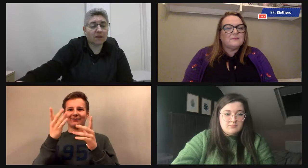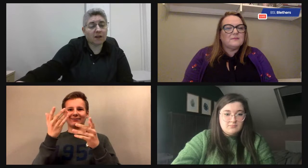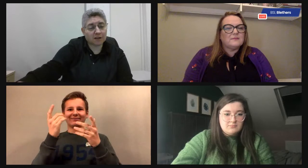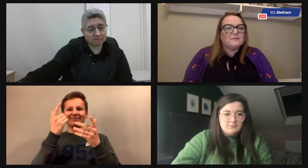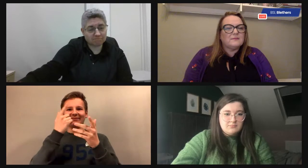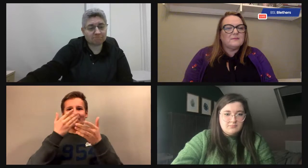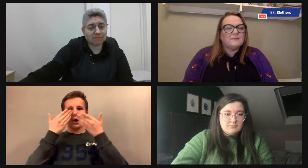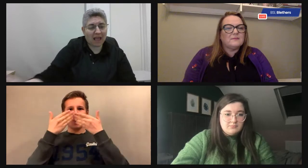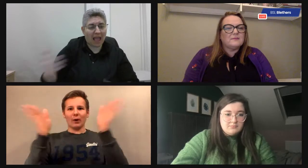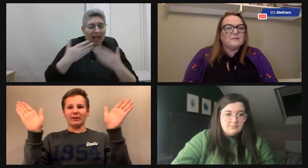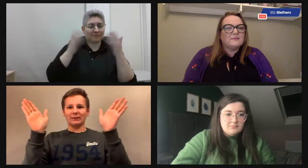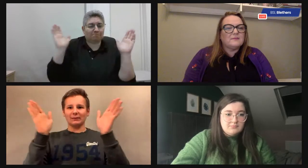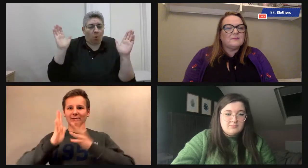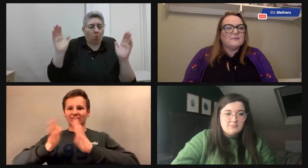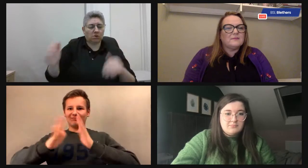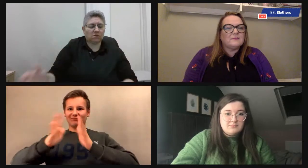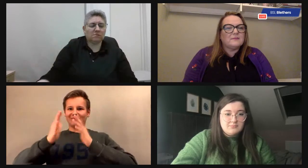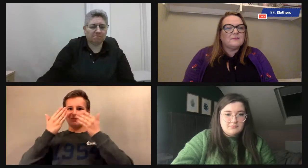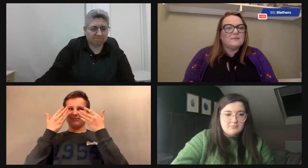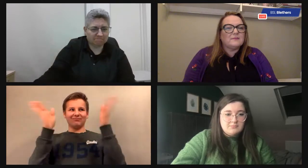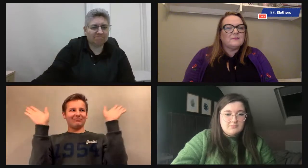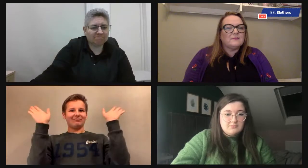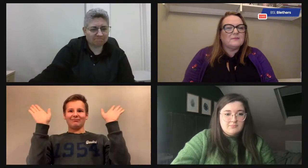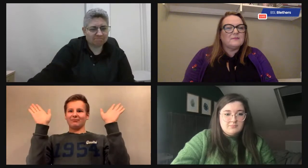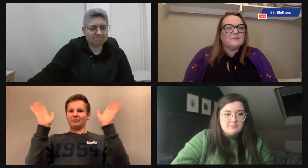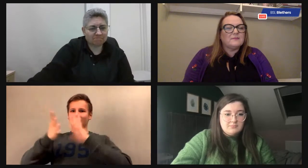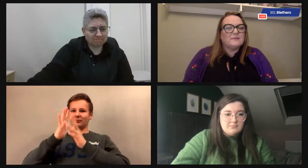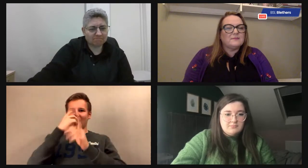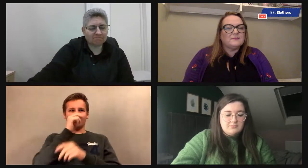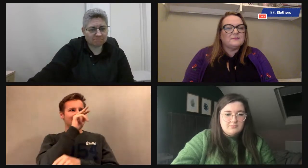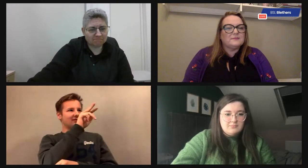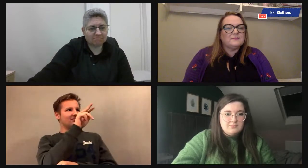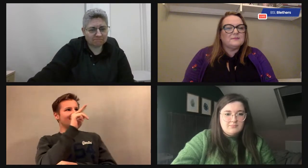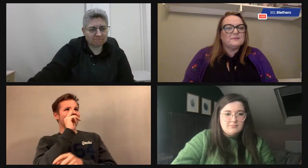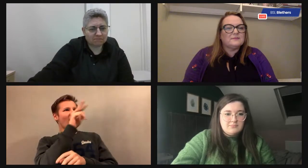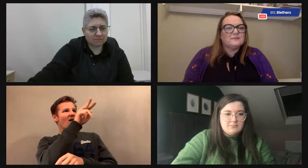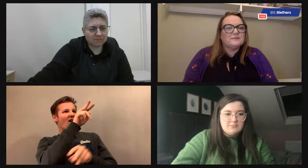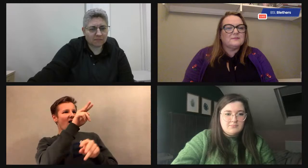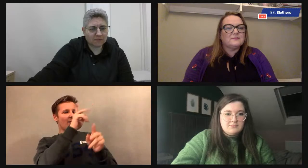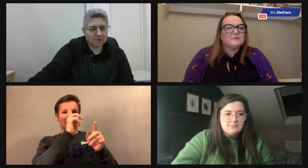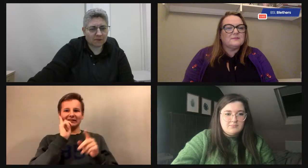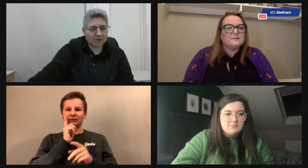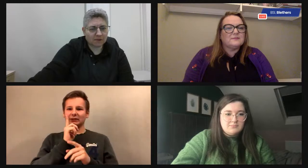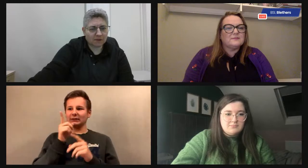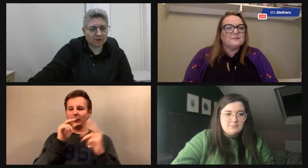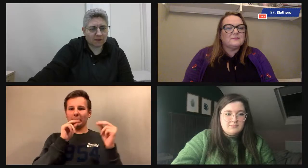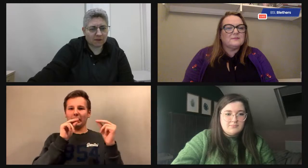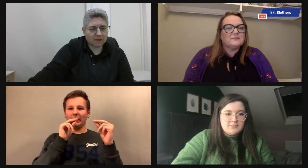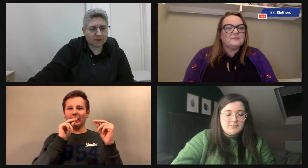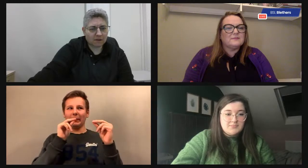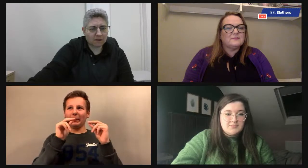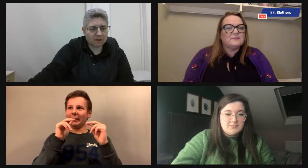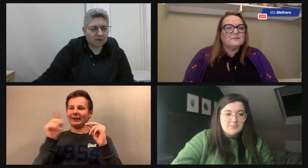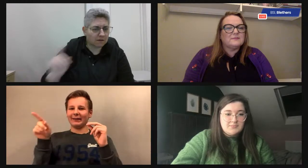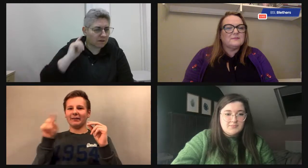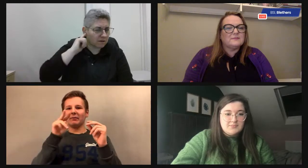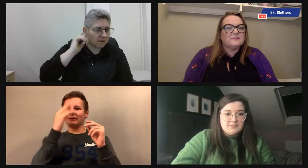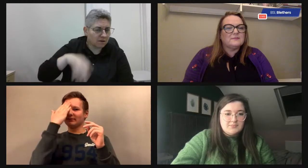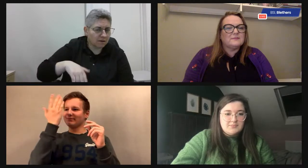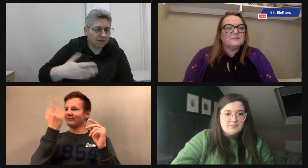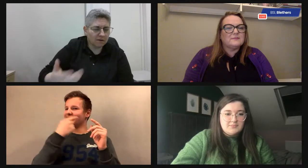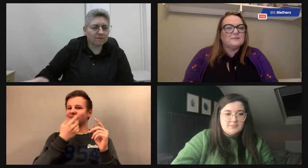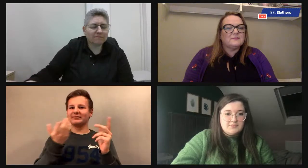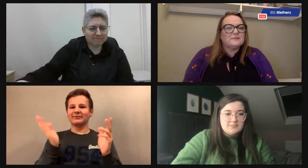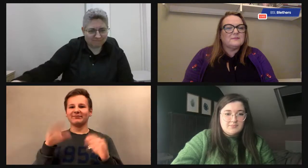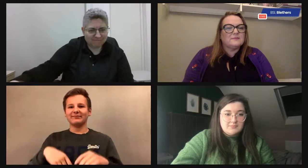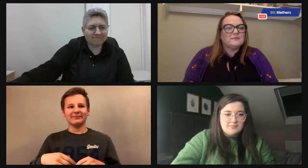be really open sometimes So you're about very what they're exposed. saying. Yeah, and you Mhm. can see things. So, as hearing